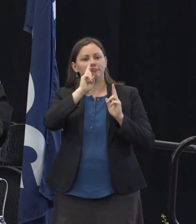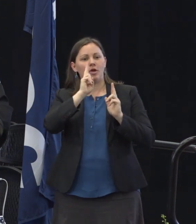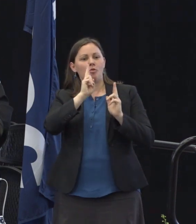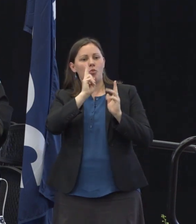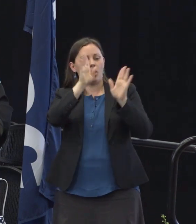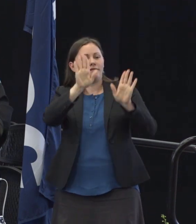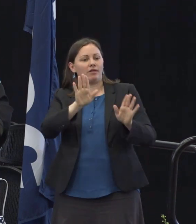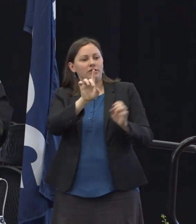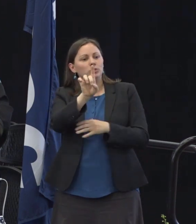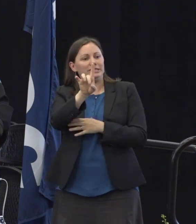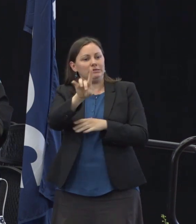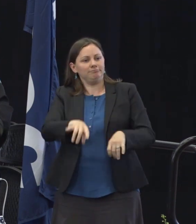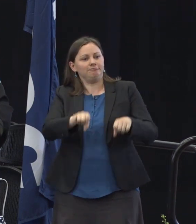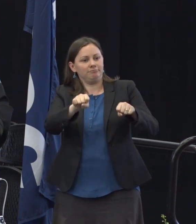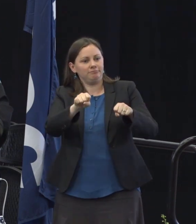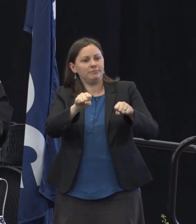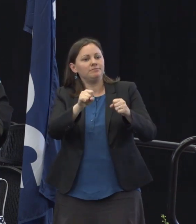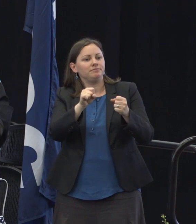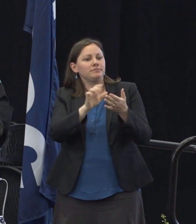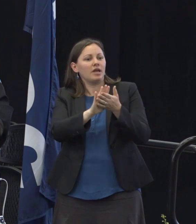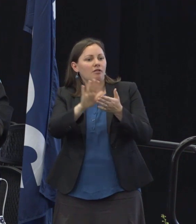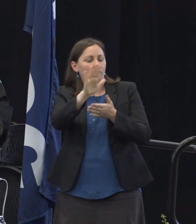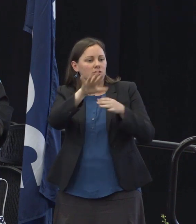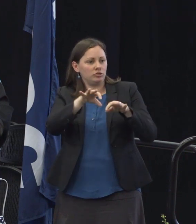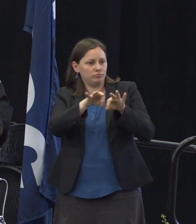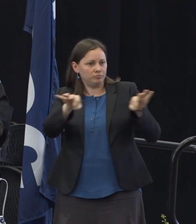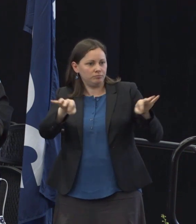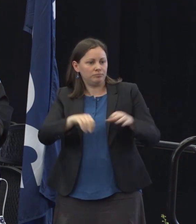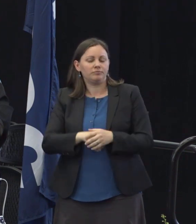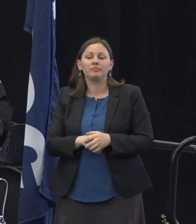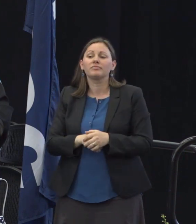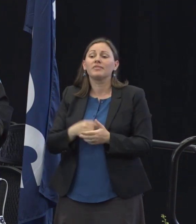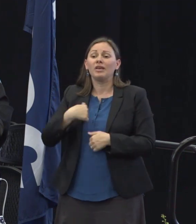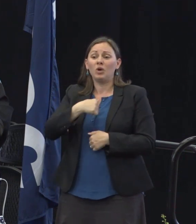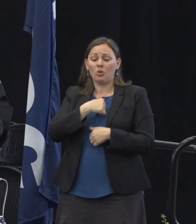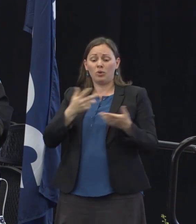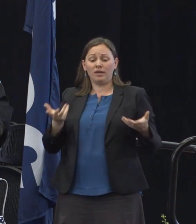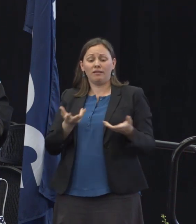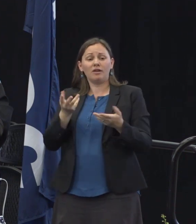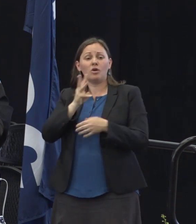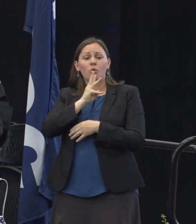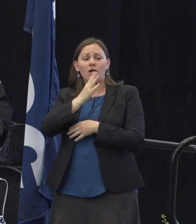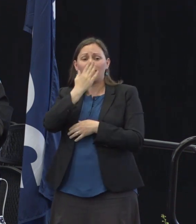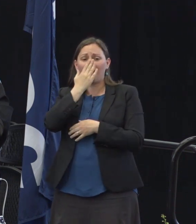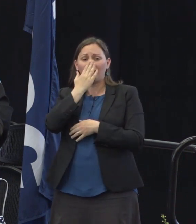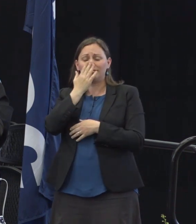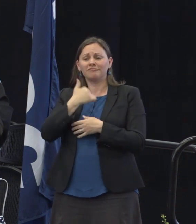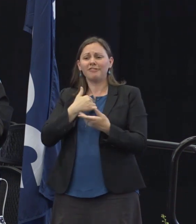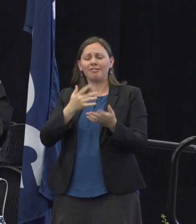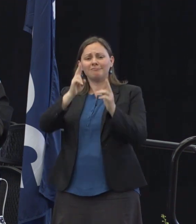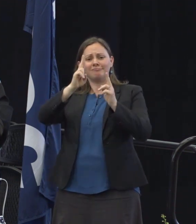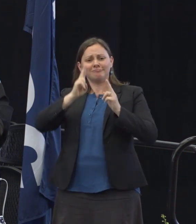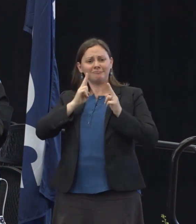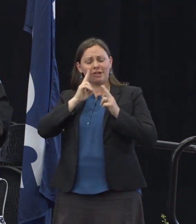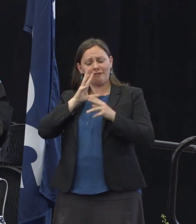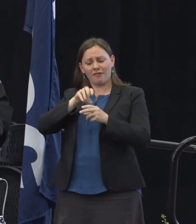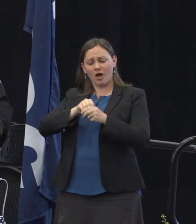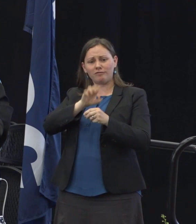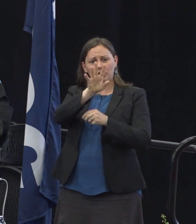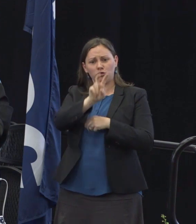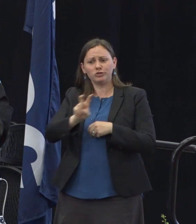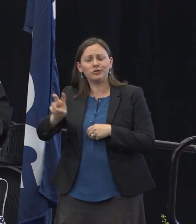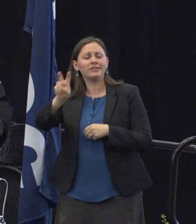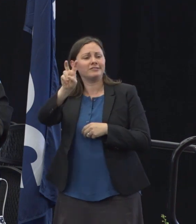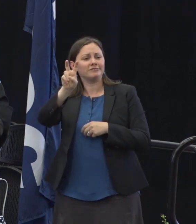of the campus team, I want you to know that it was an honor for us to have been part of your journey and to have learned